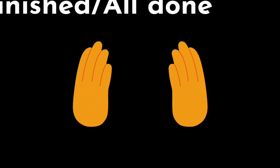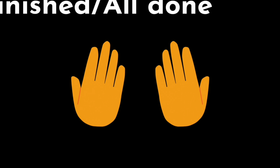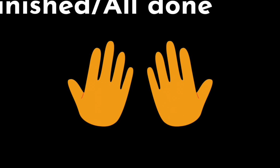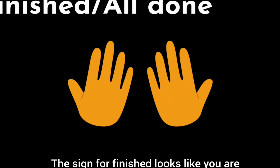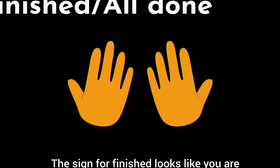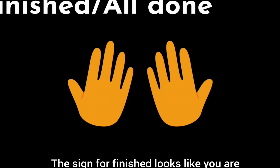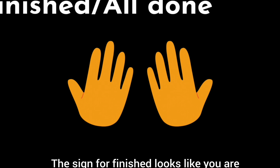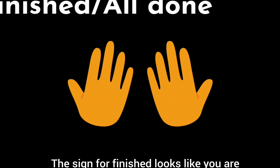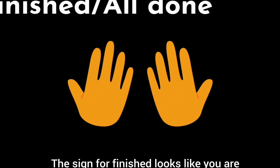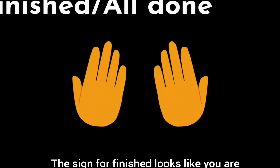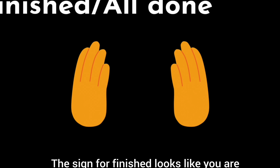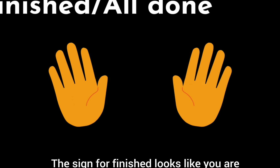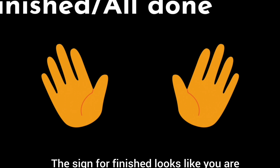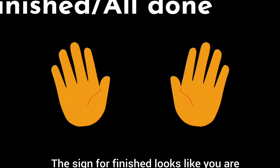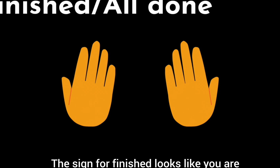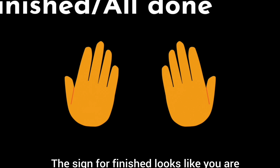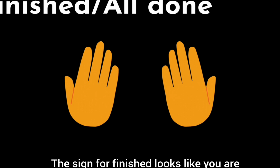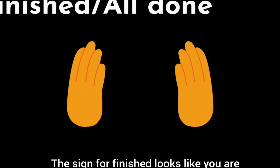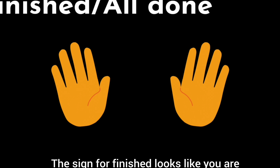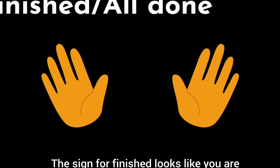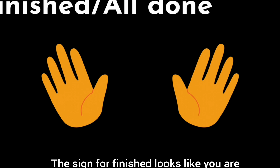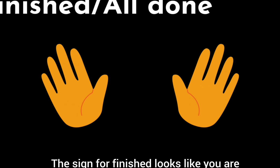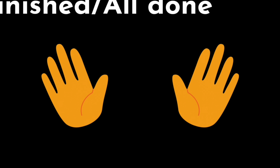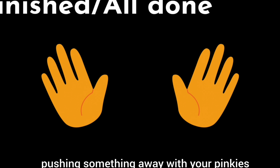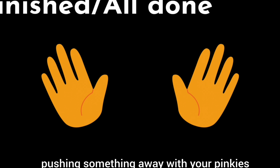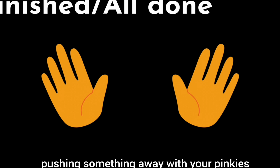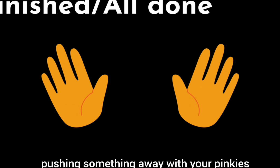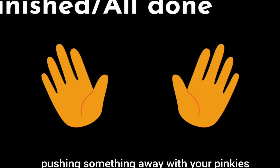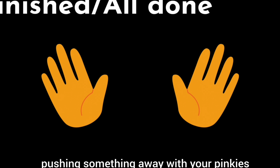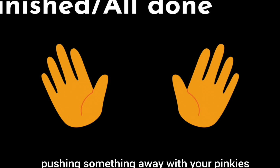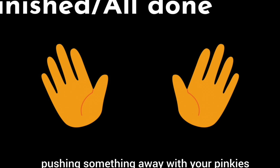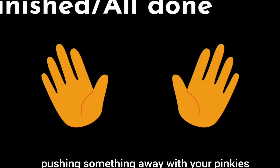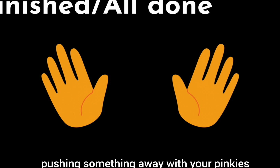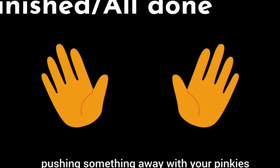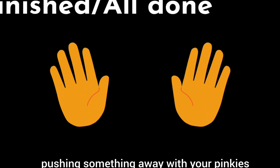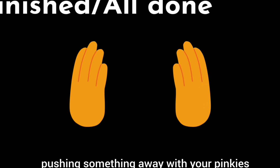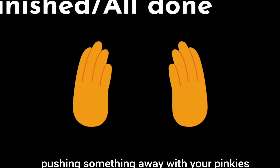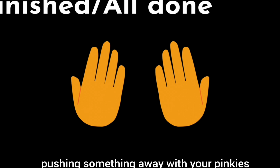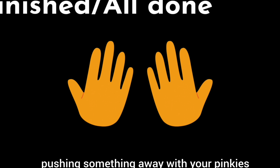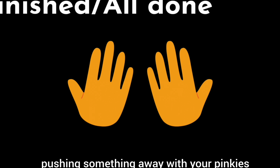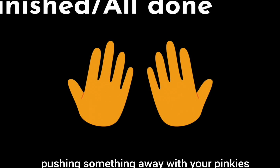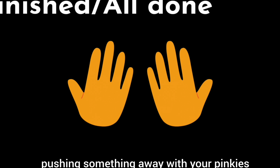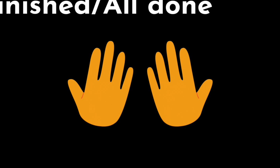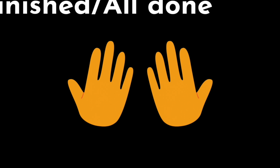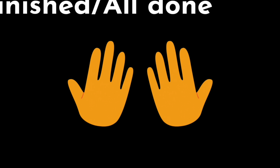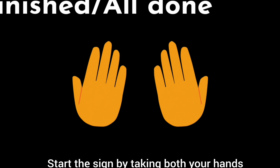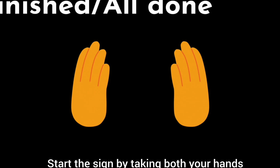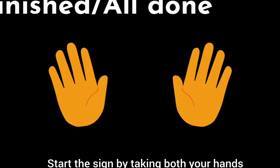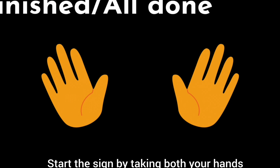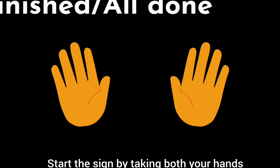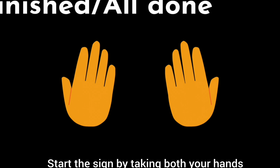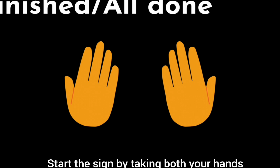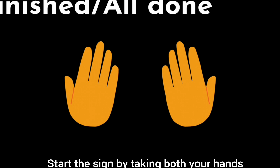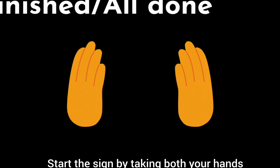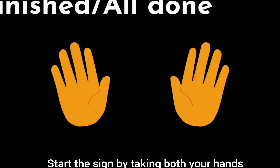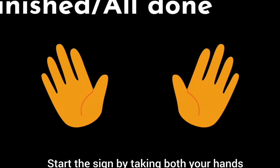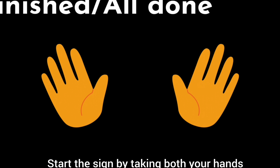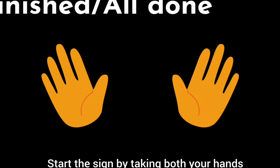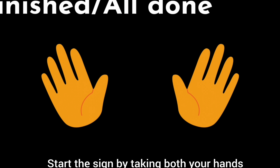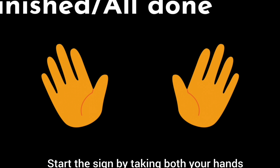The sign for finished looks like you are pushing something away with your pinkies. Start the sign by taking both